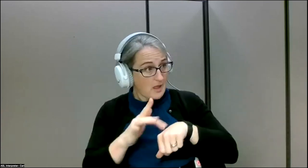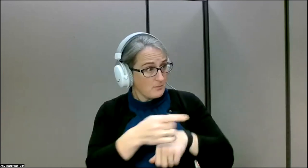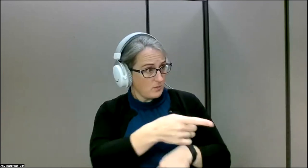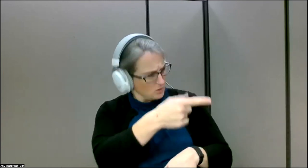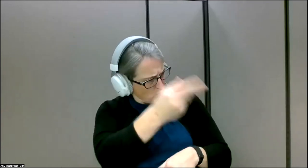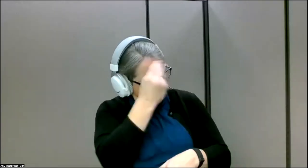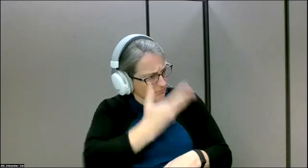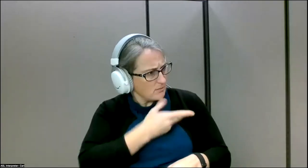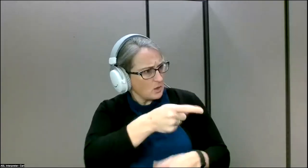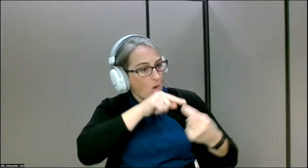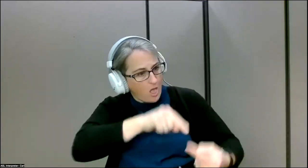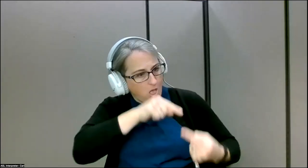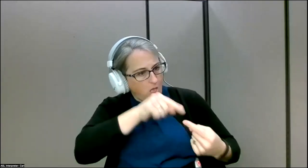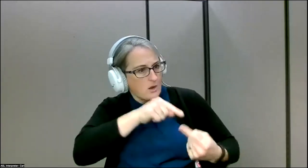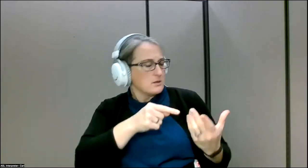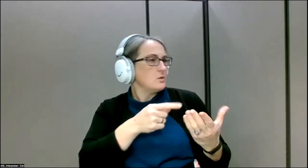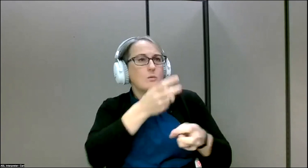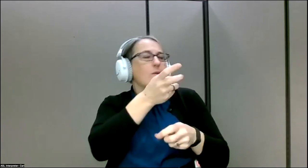struggle with navigating,